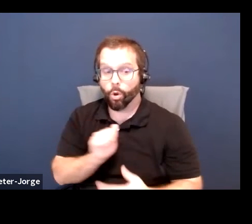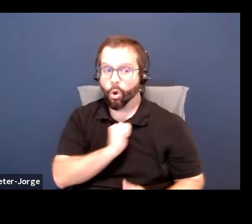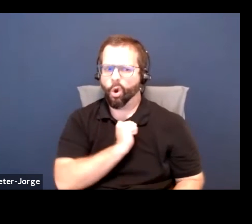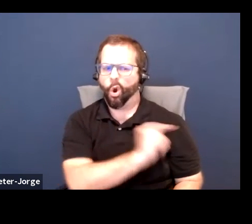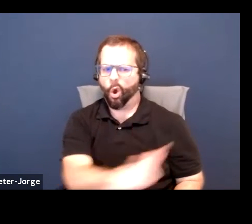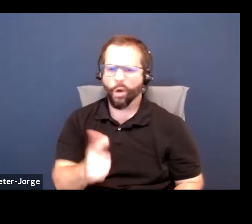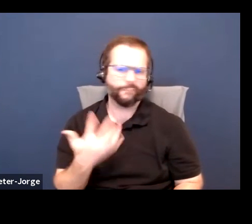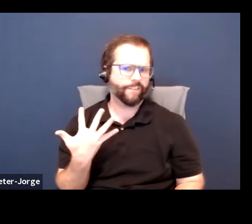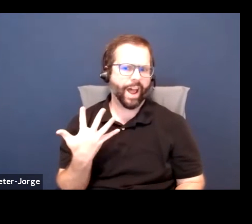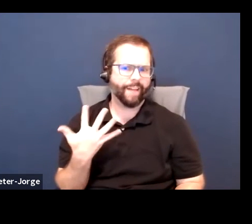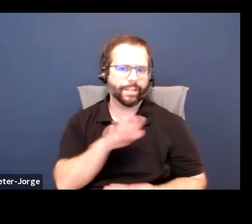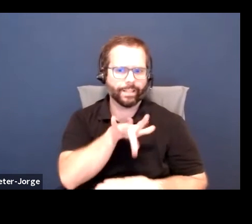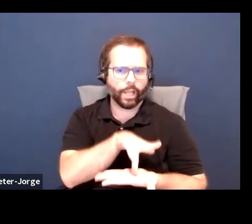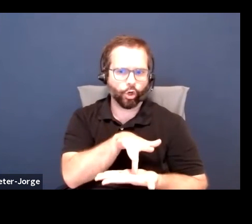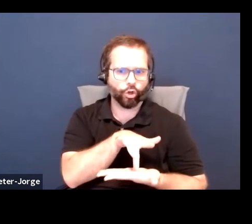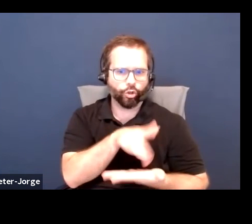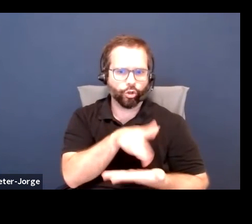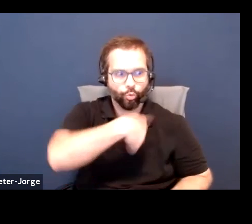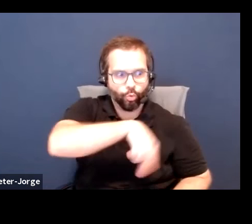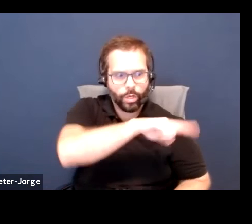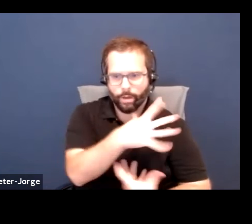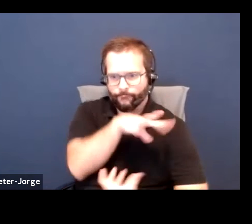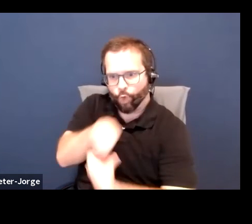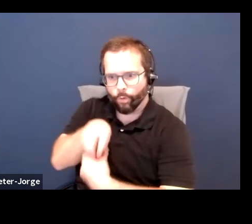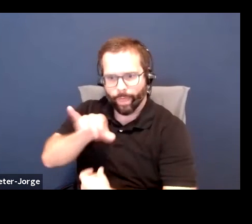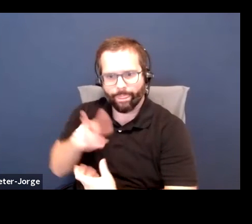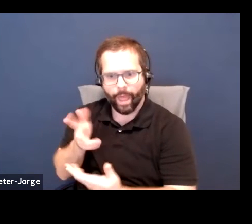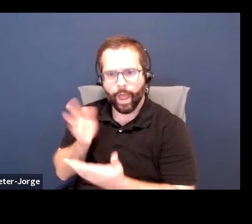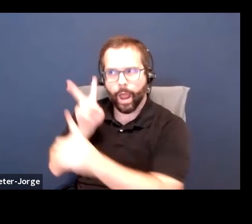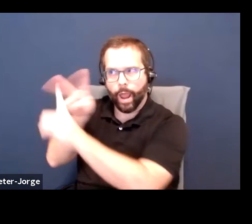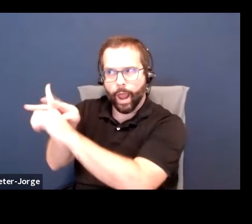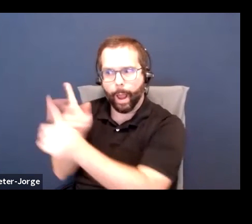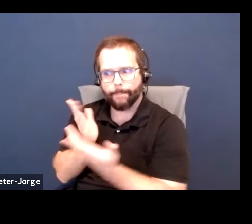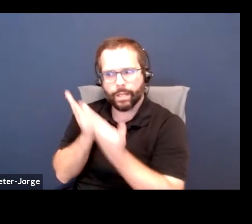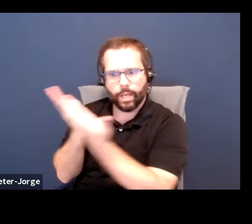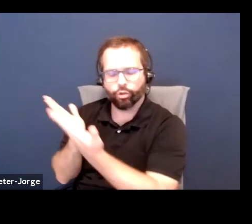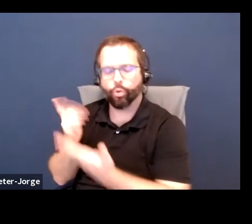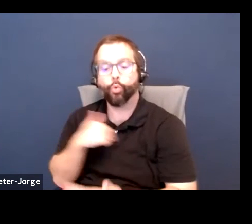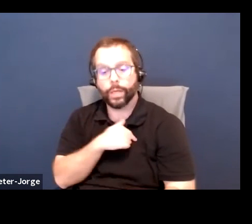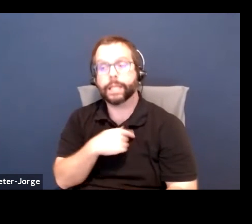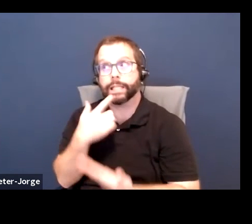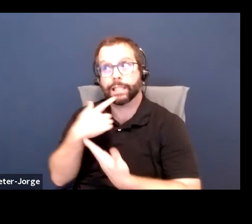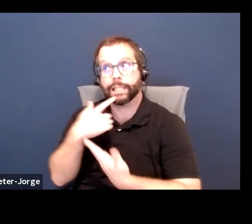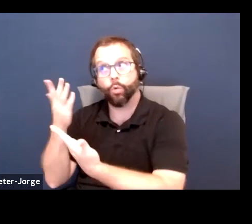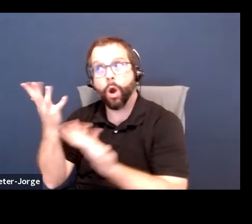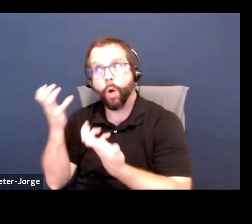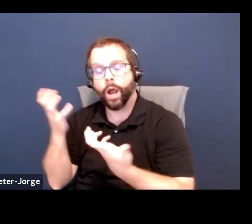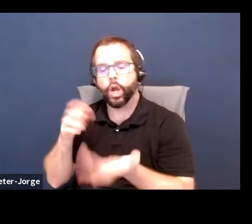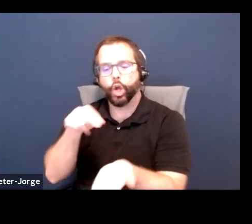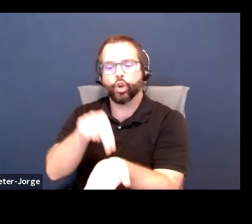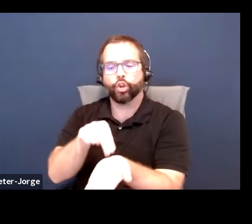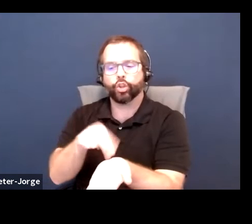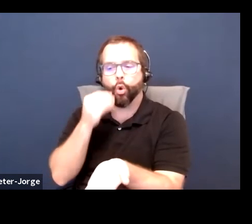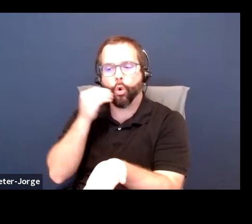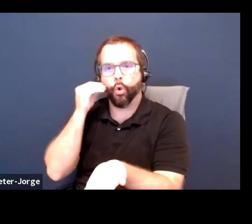that application. And within that application, we said that we wanted nursing home beds to be closed